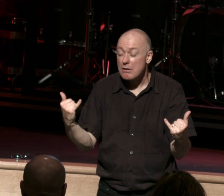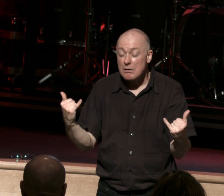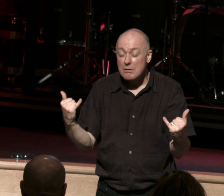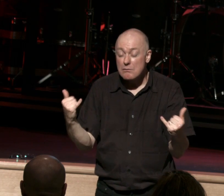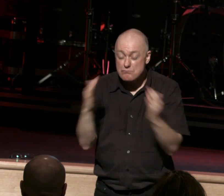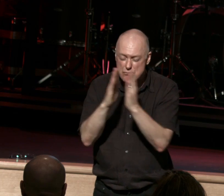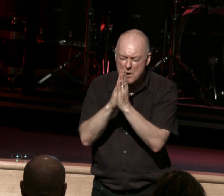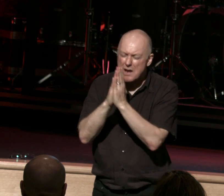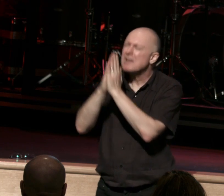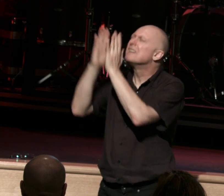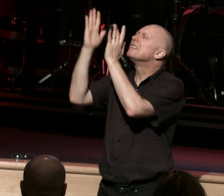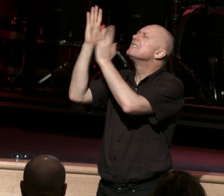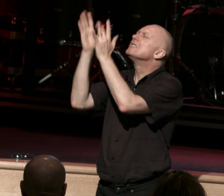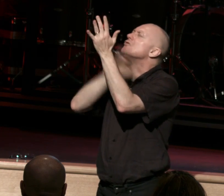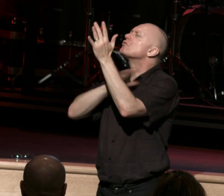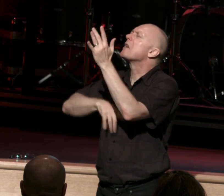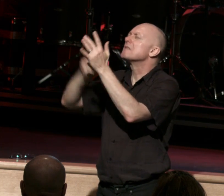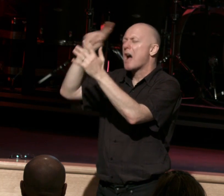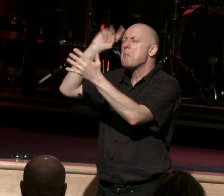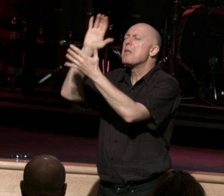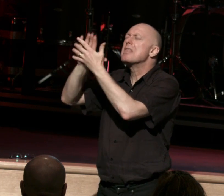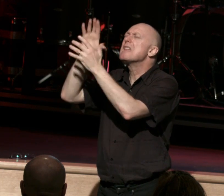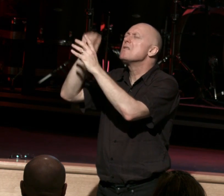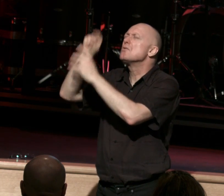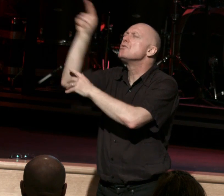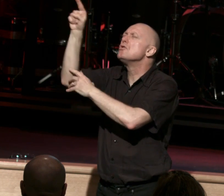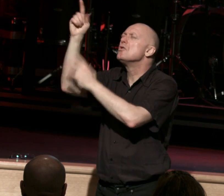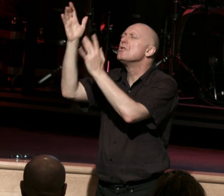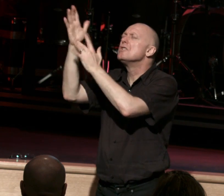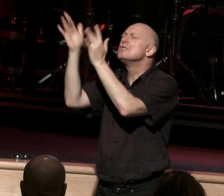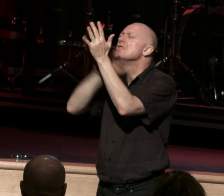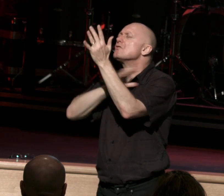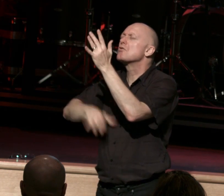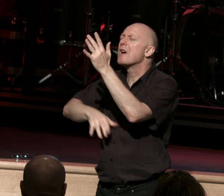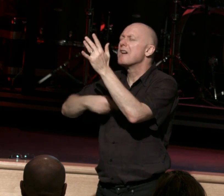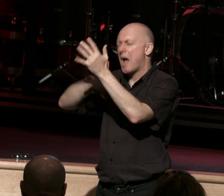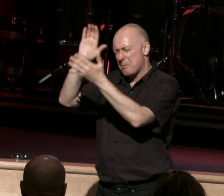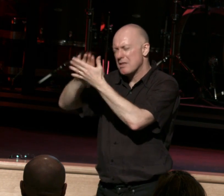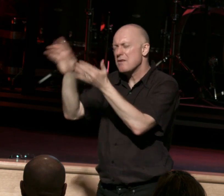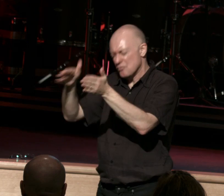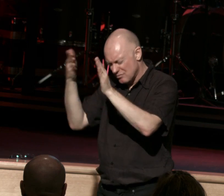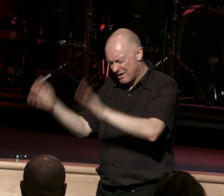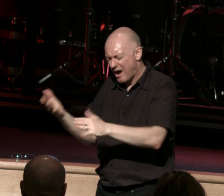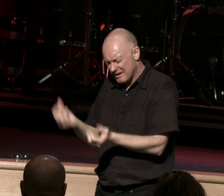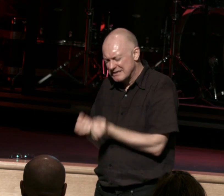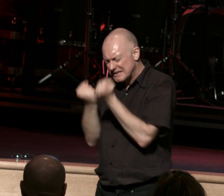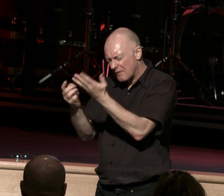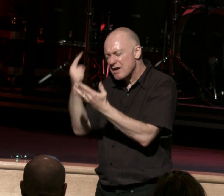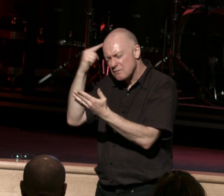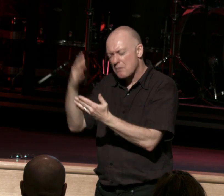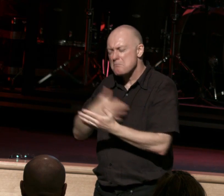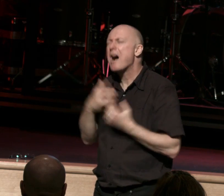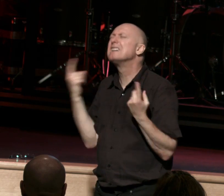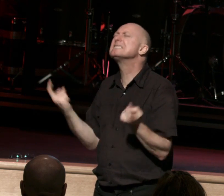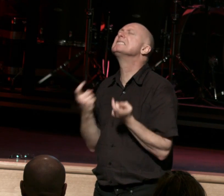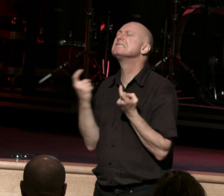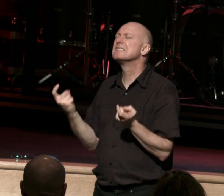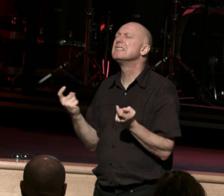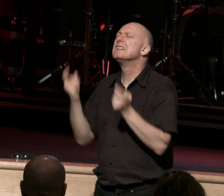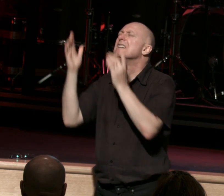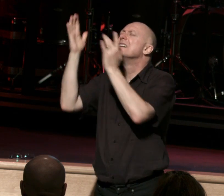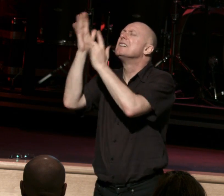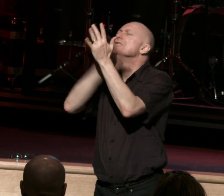can cry out to him even now. Jesus Christ, I believe in you. Jesus Christ, I believe you died as the sacrifice for my